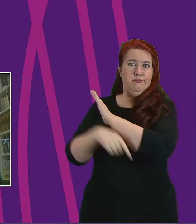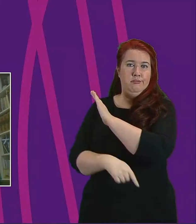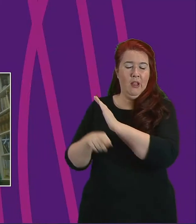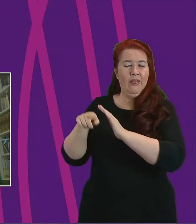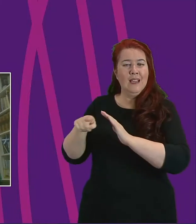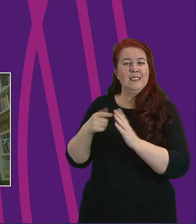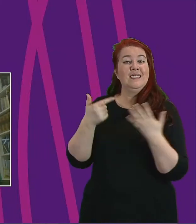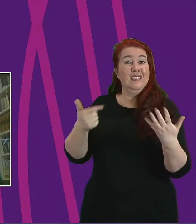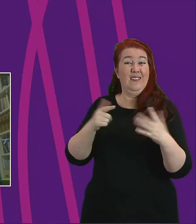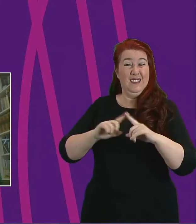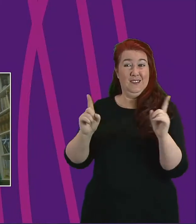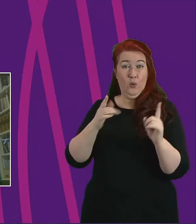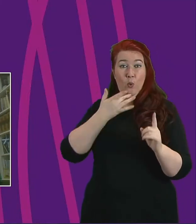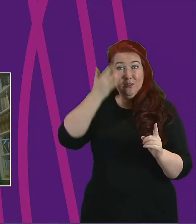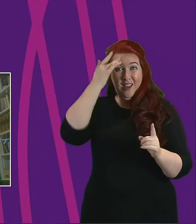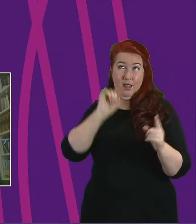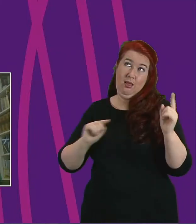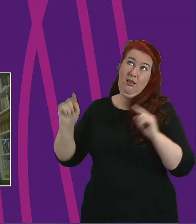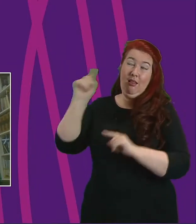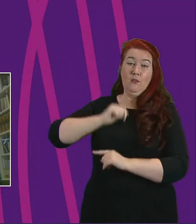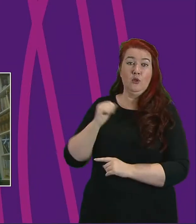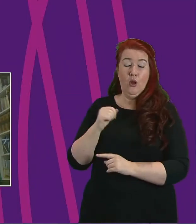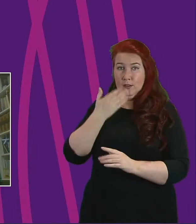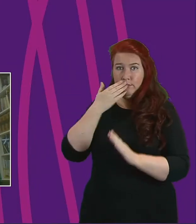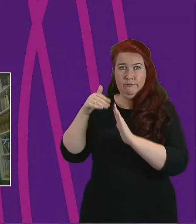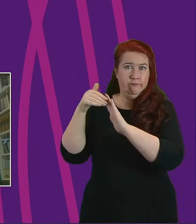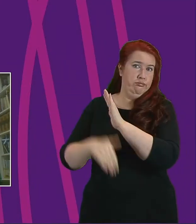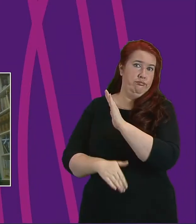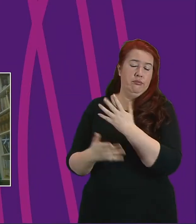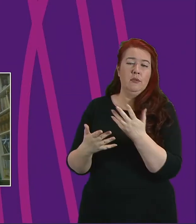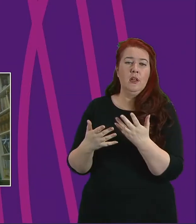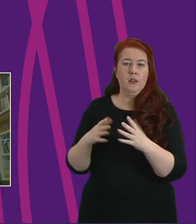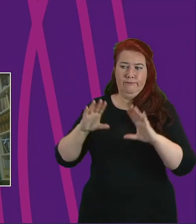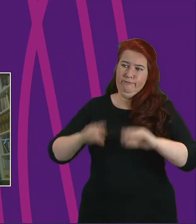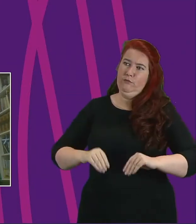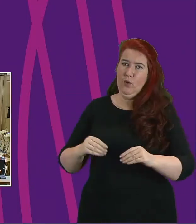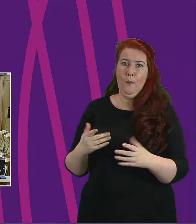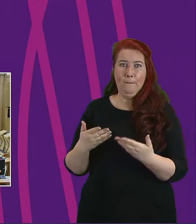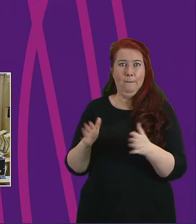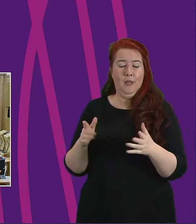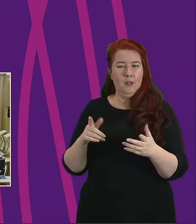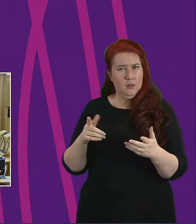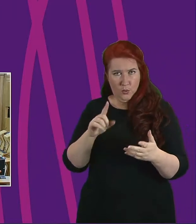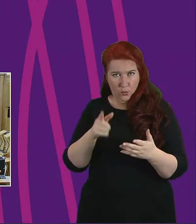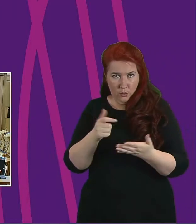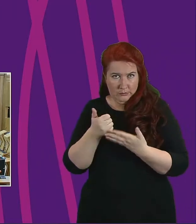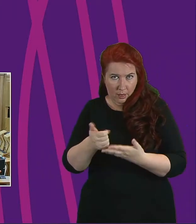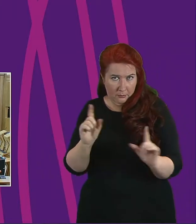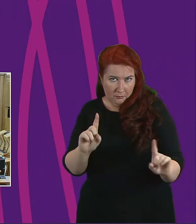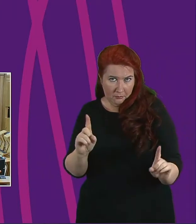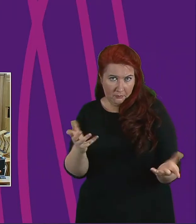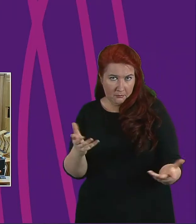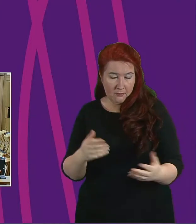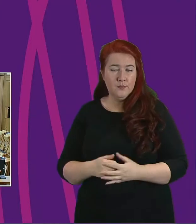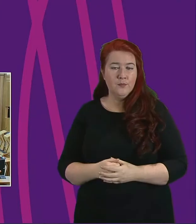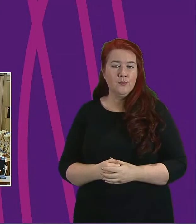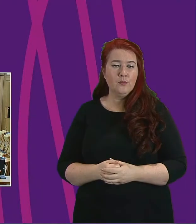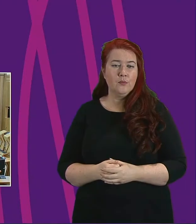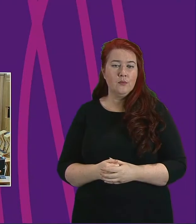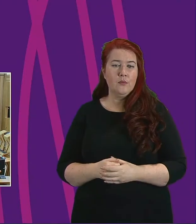to trade, what further steps is considering to support the tourism industry? Fergus Ewing.